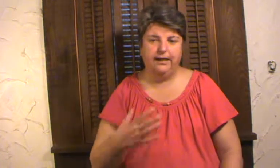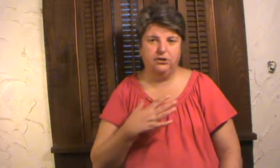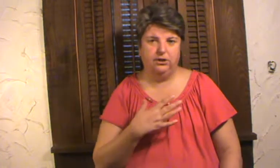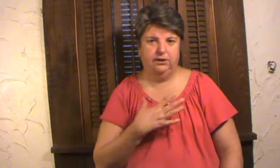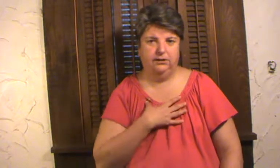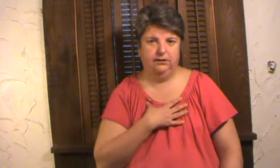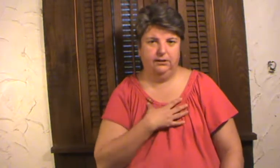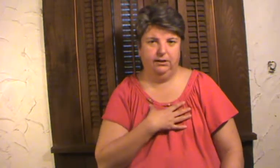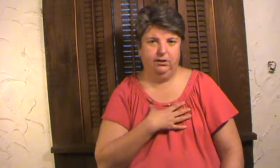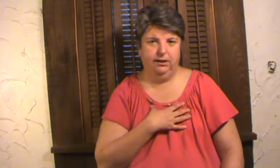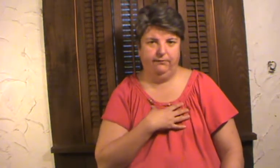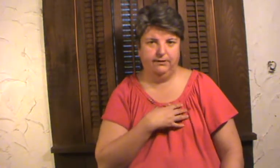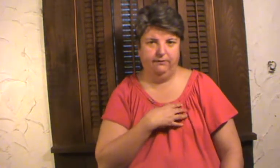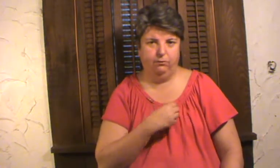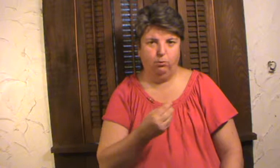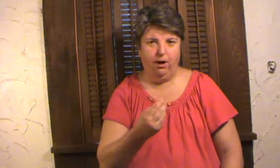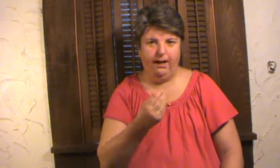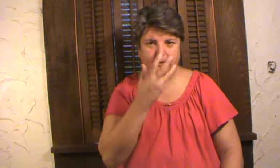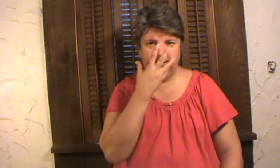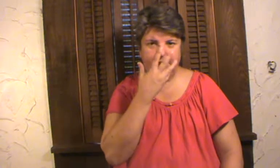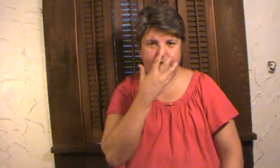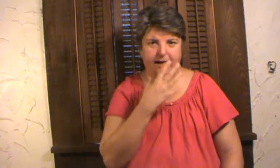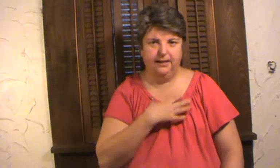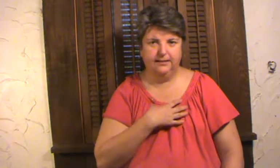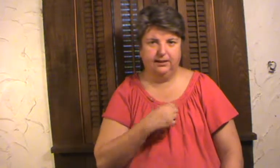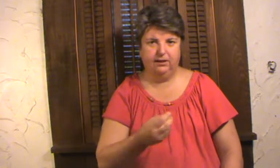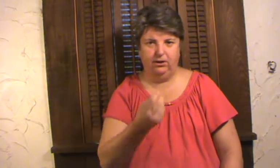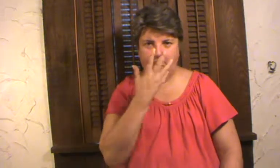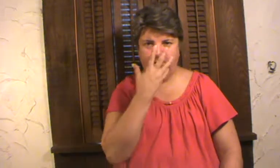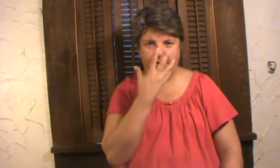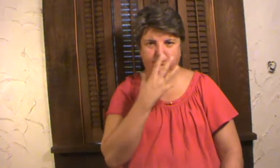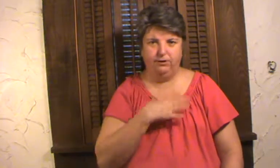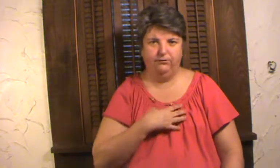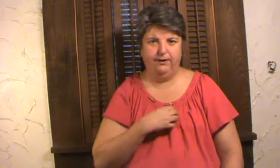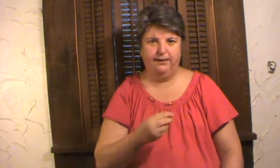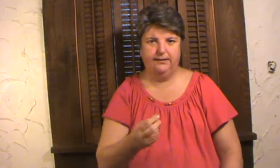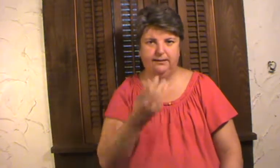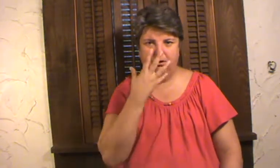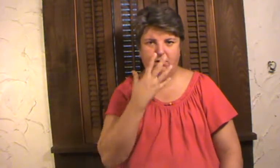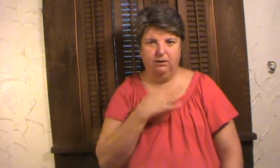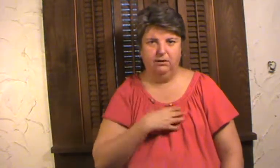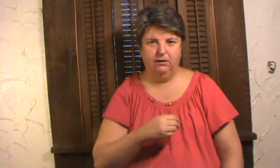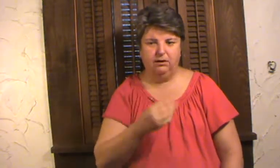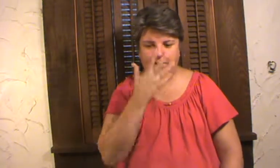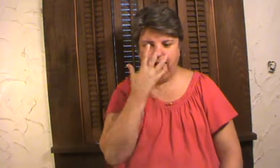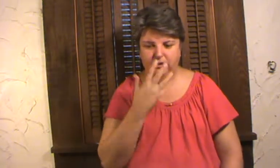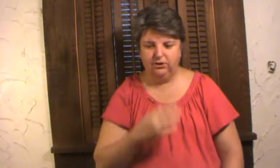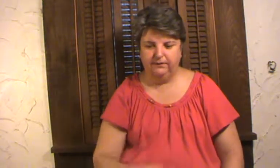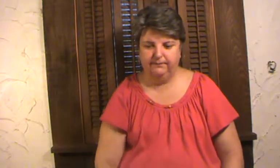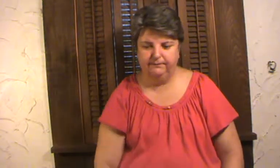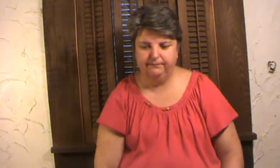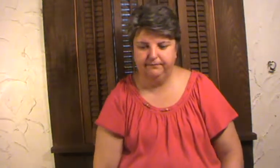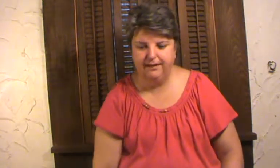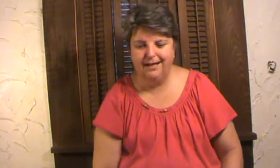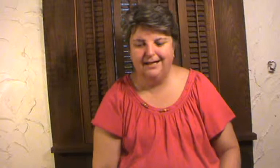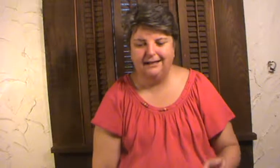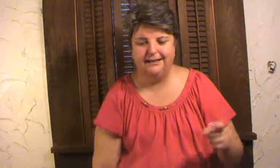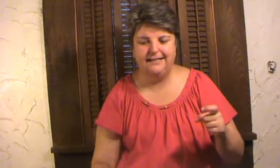Caucasian. You have the sign for white, and it's like, and you bring it up to your face. Caucasian.